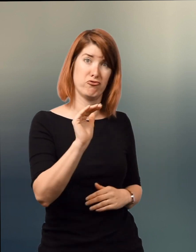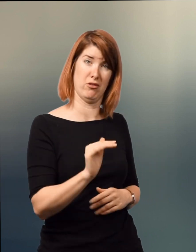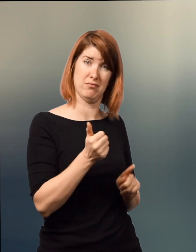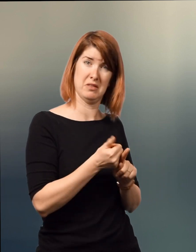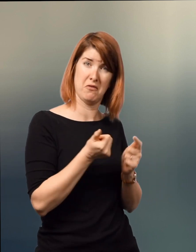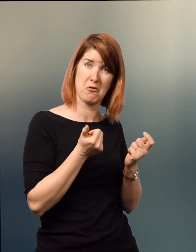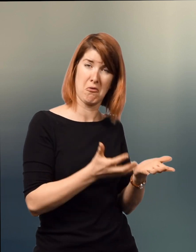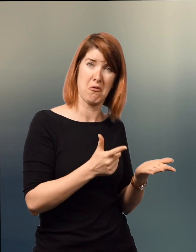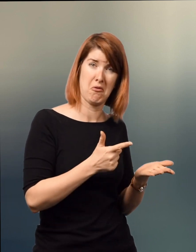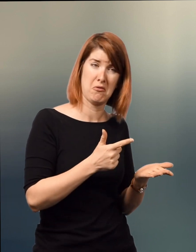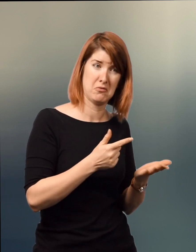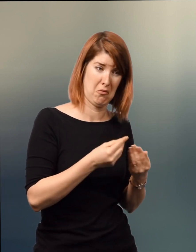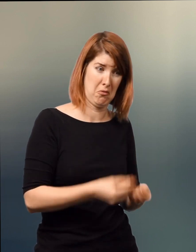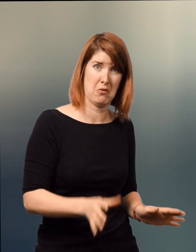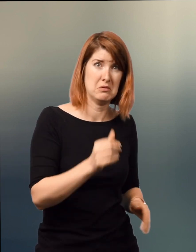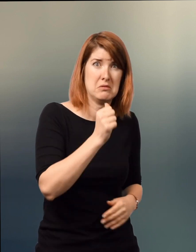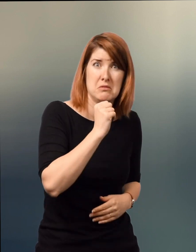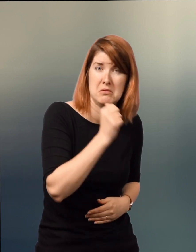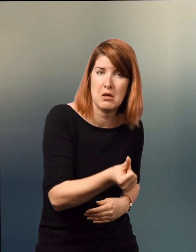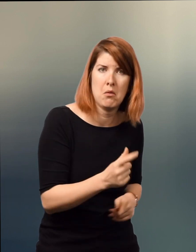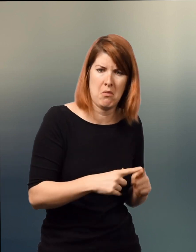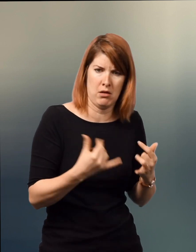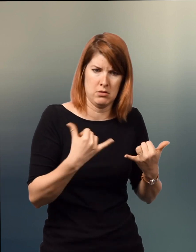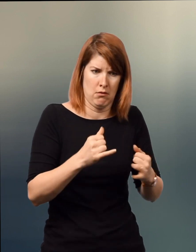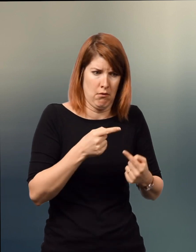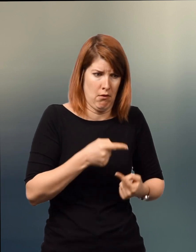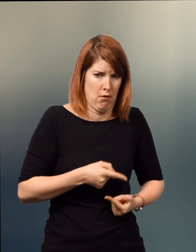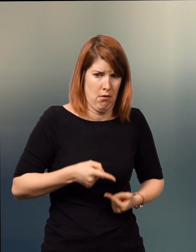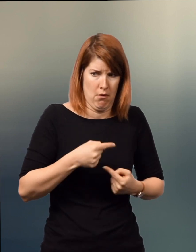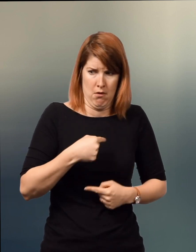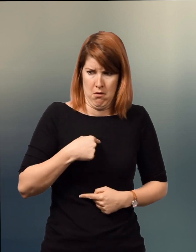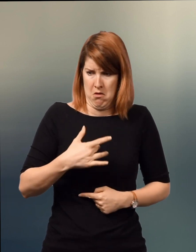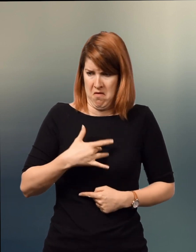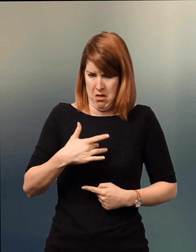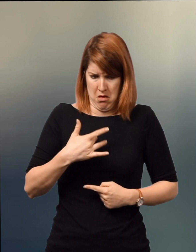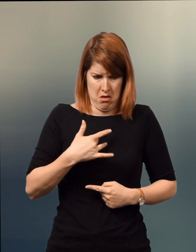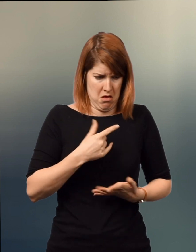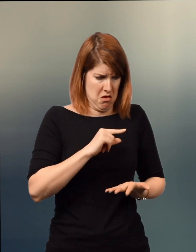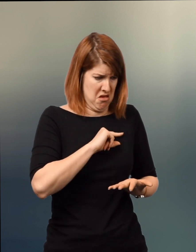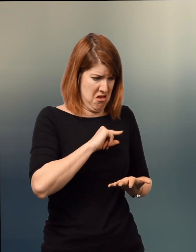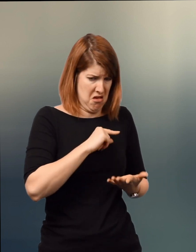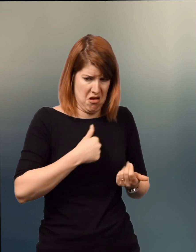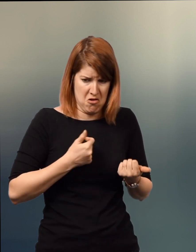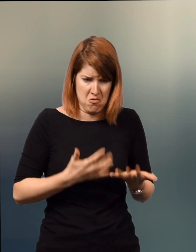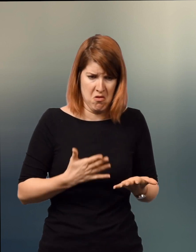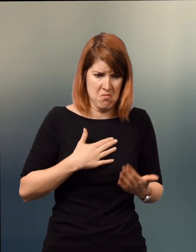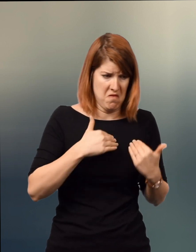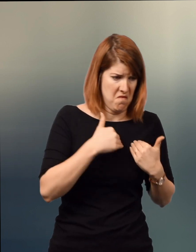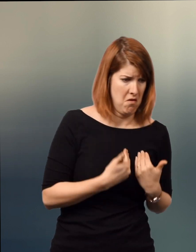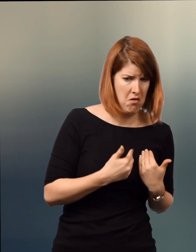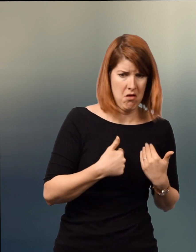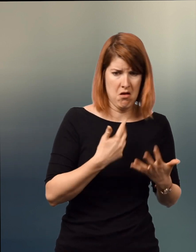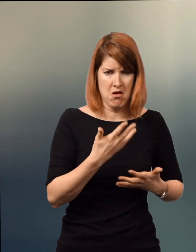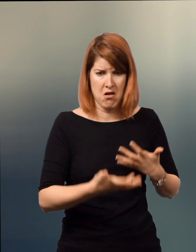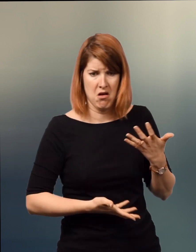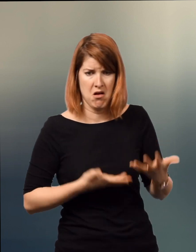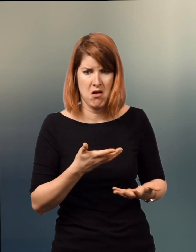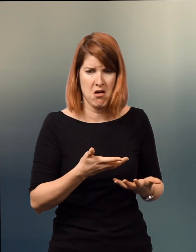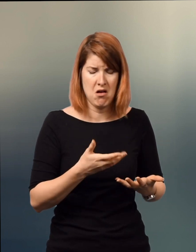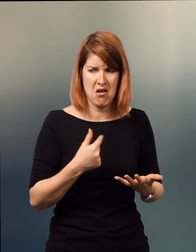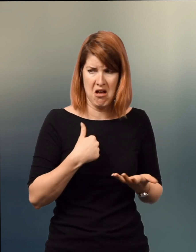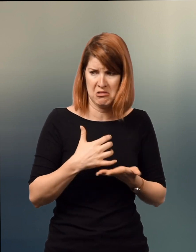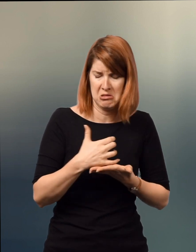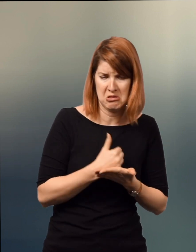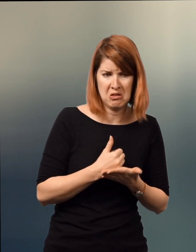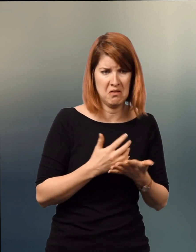rationally clear the child didn't cause the loss of their birth family, they often still struggle with the feelings that somehow they did cause